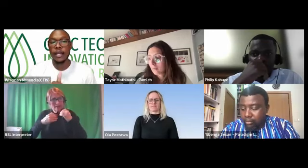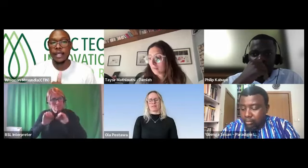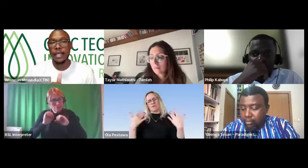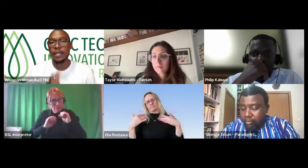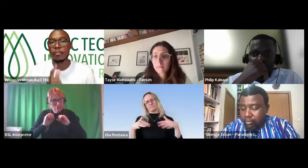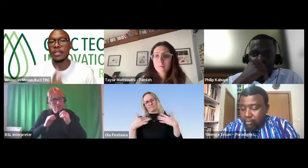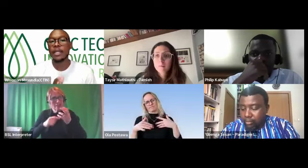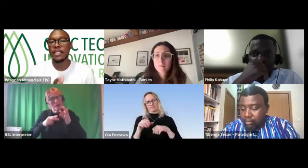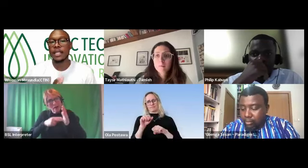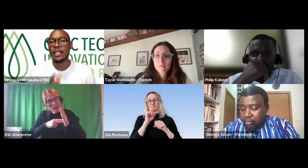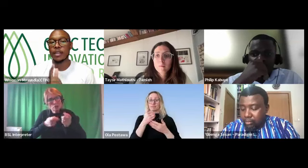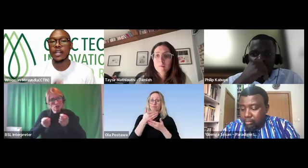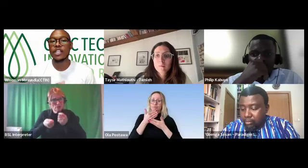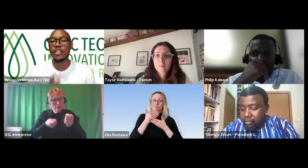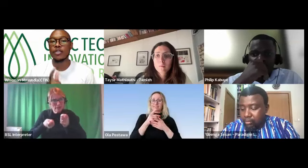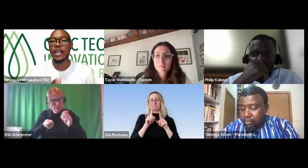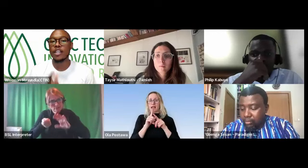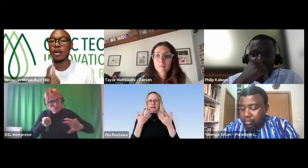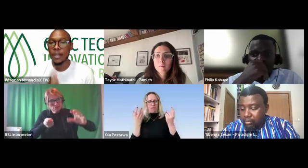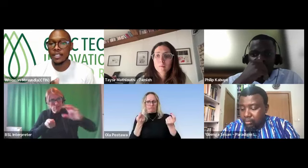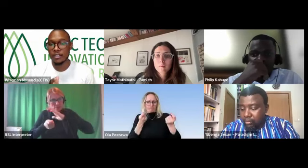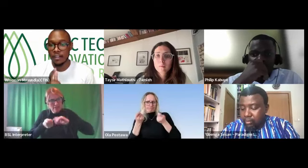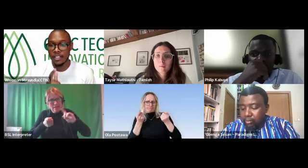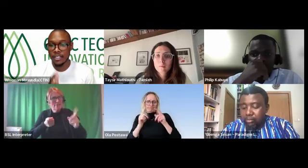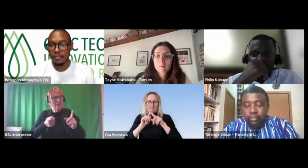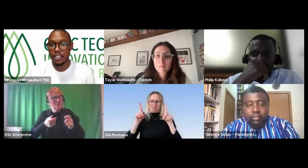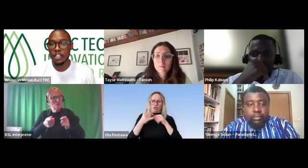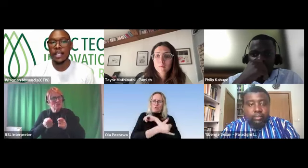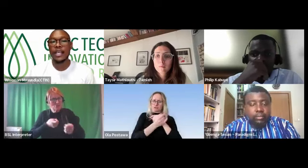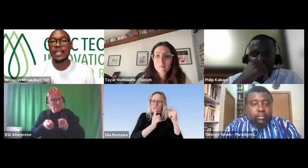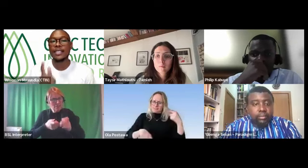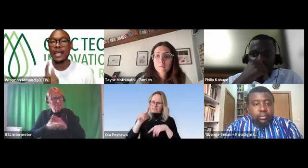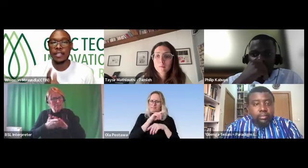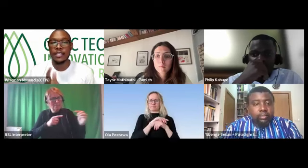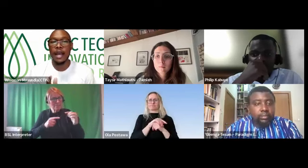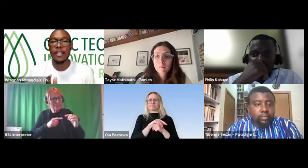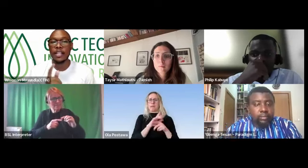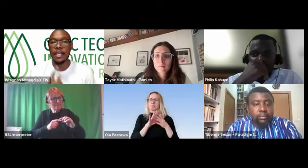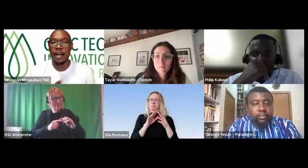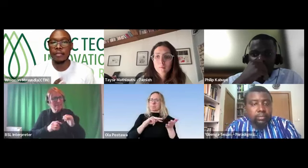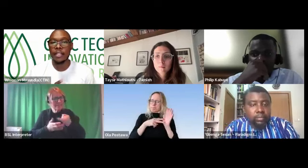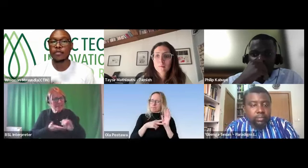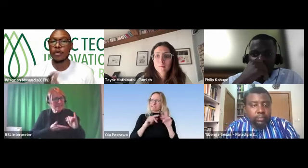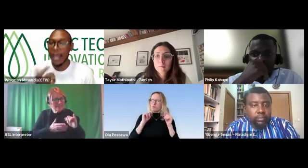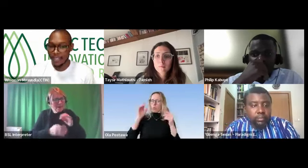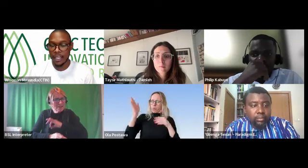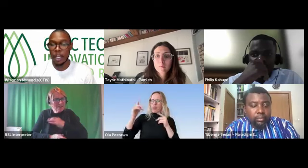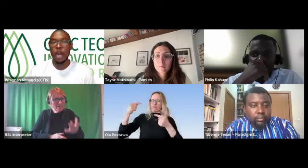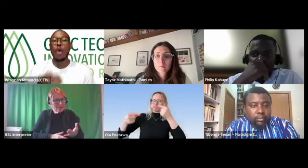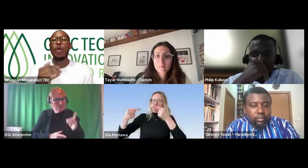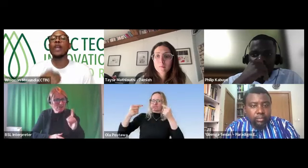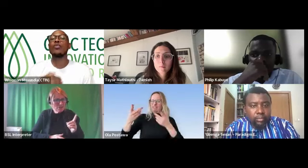regions, and secondly, the possibility that the regulation creates a competitive disadvantage, discouraging governments